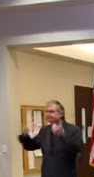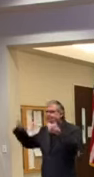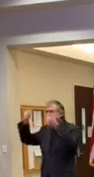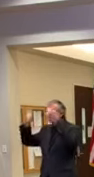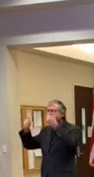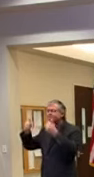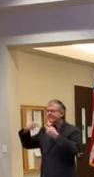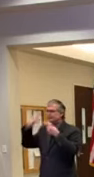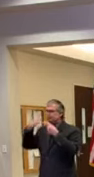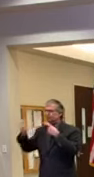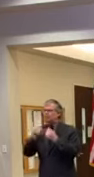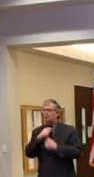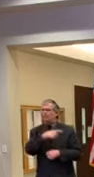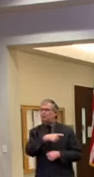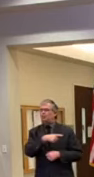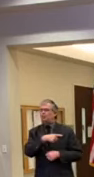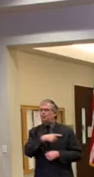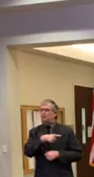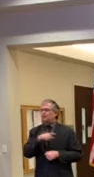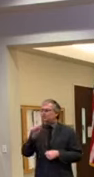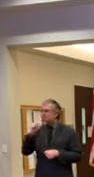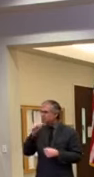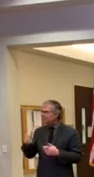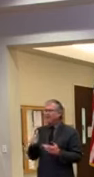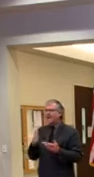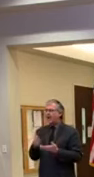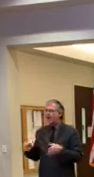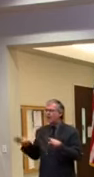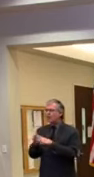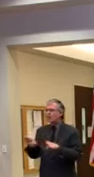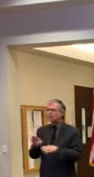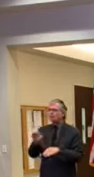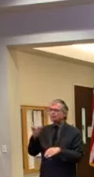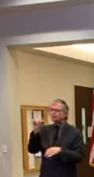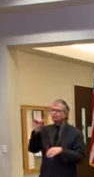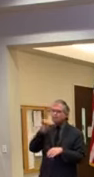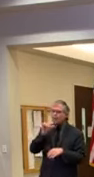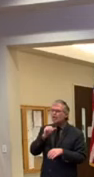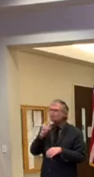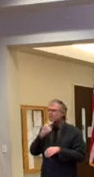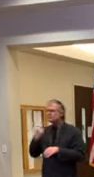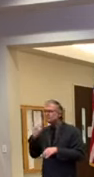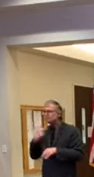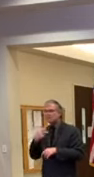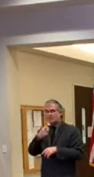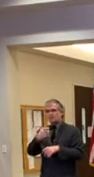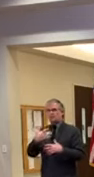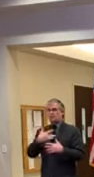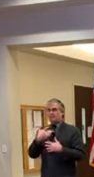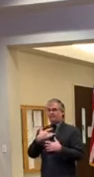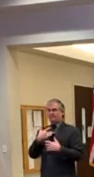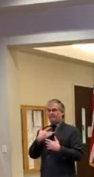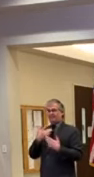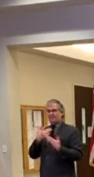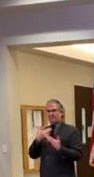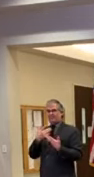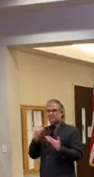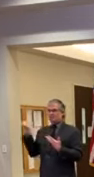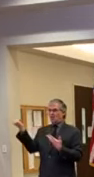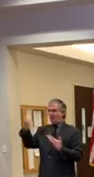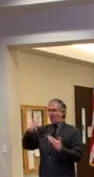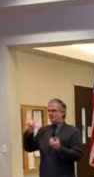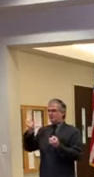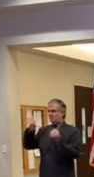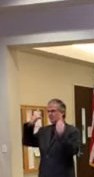about whether to shut down restaurants and bars. Are you comfortable that everyone's singing from the same sheet of music? I don't